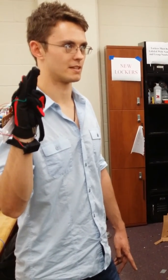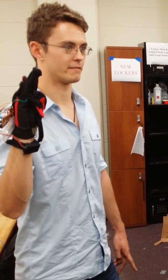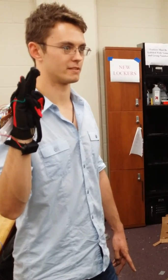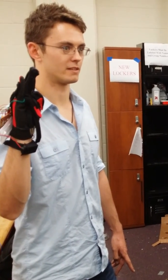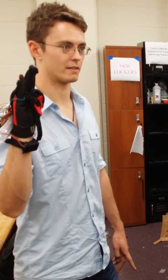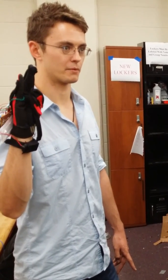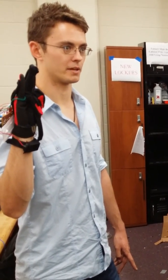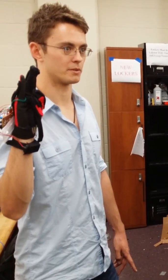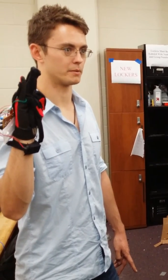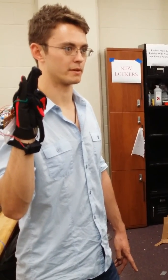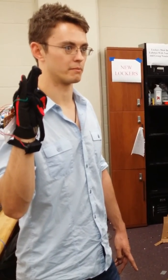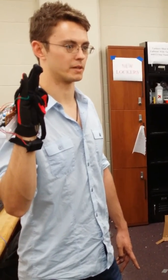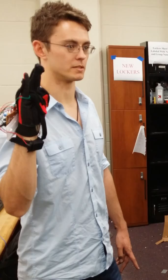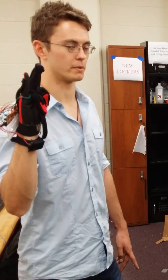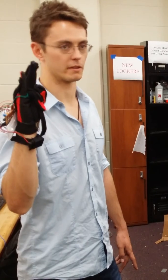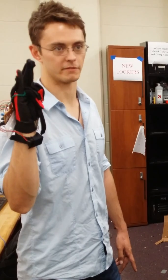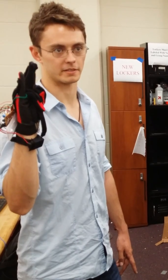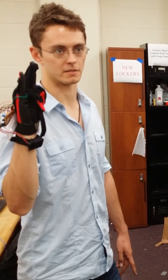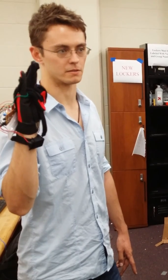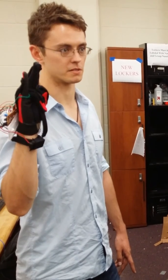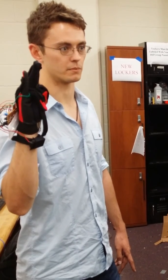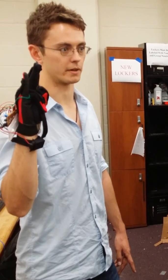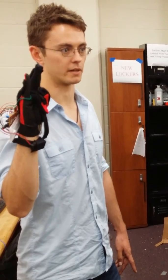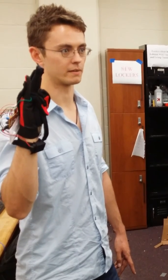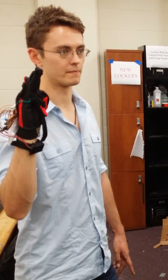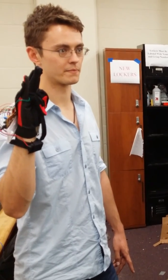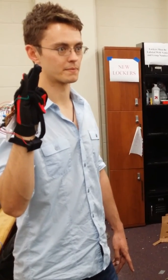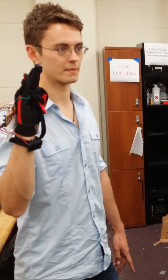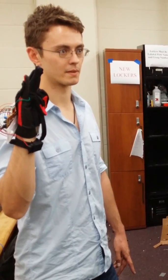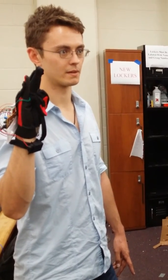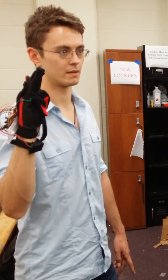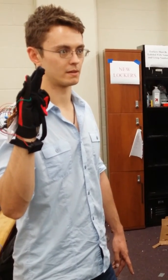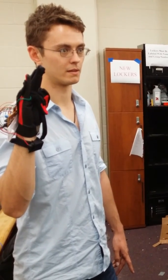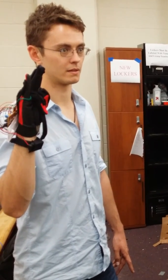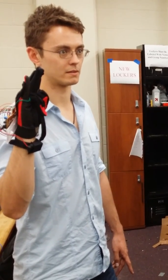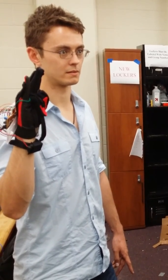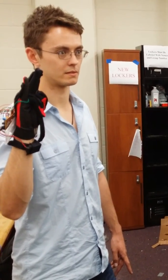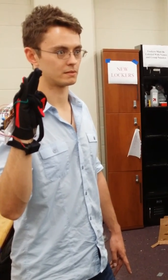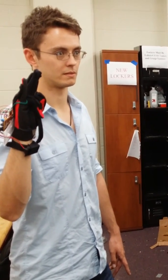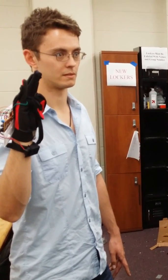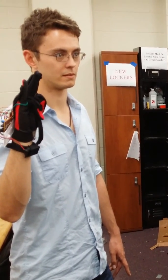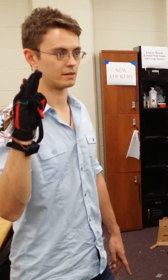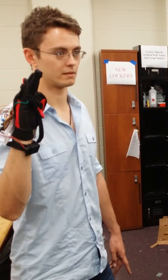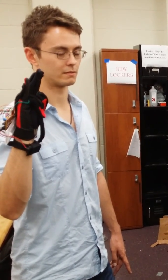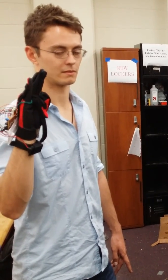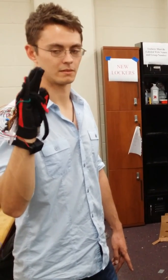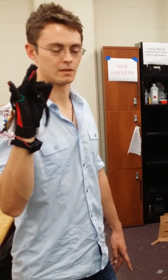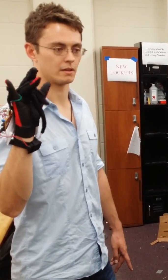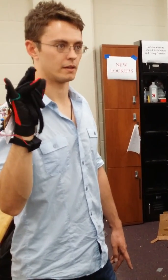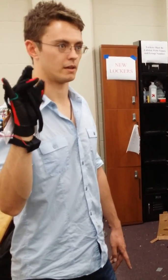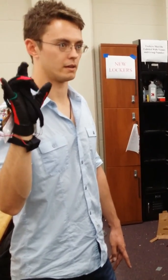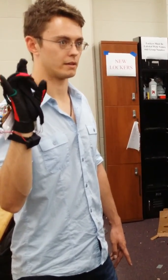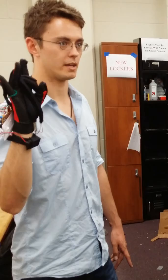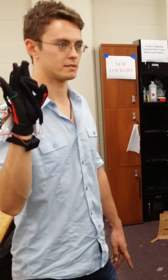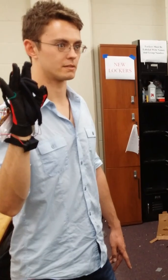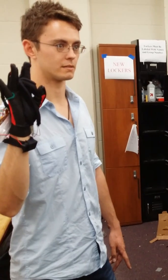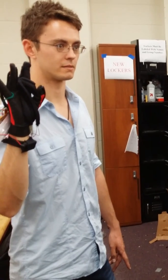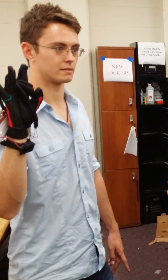Seven, I think we had trouble with because one of the flex sensors. Yeah, seven doesn't work because one of the flex sensors is a little broken. Eight